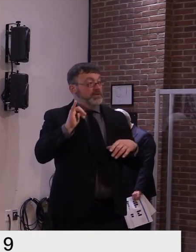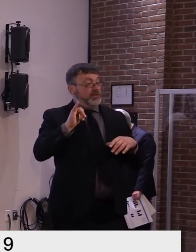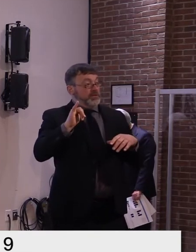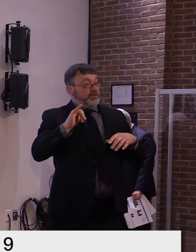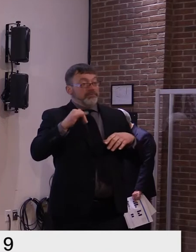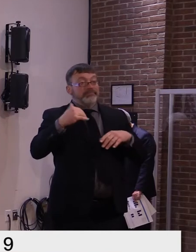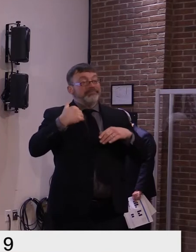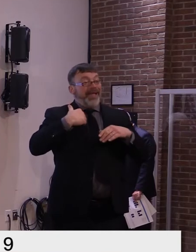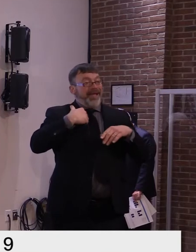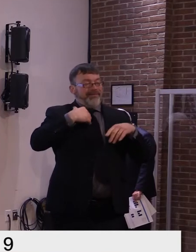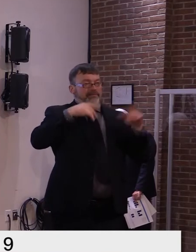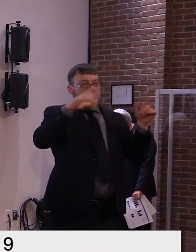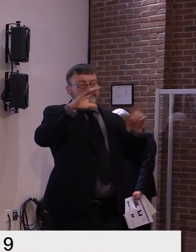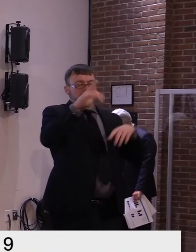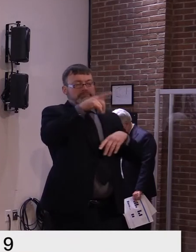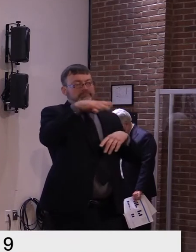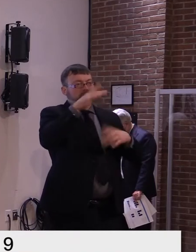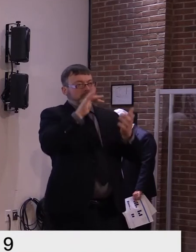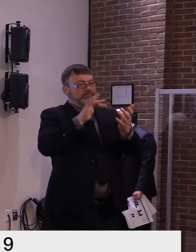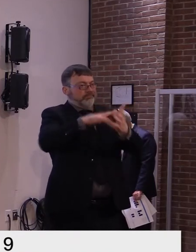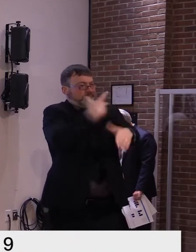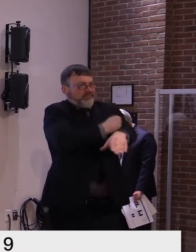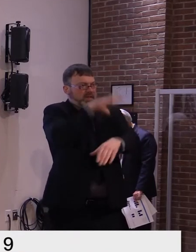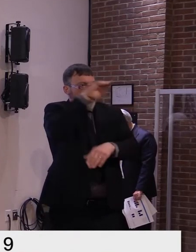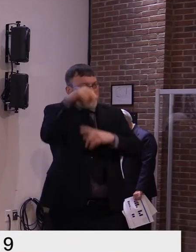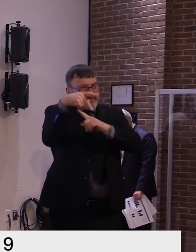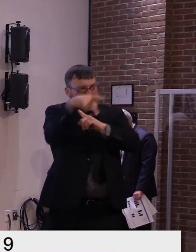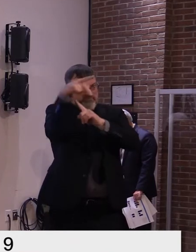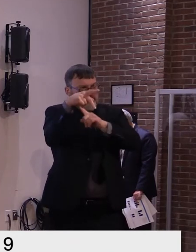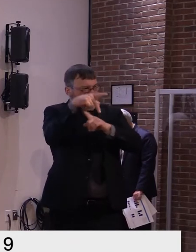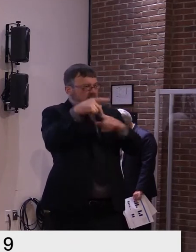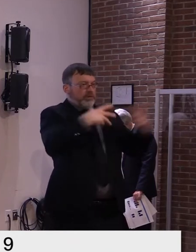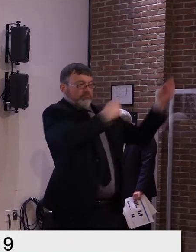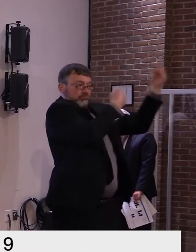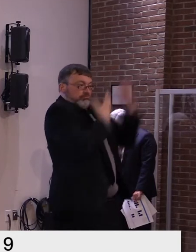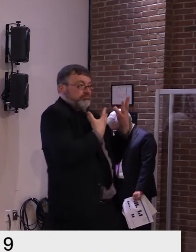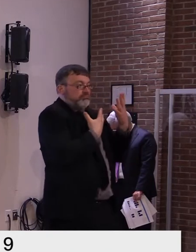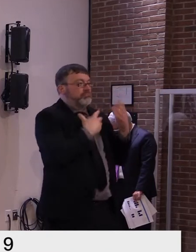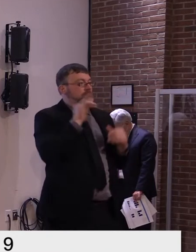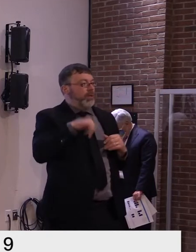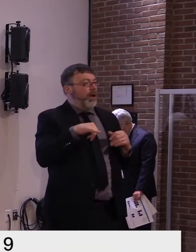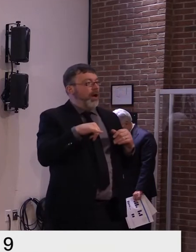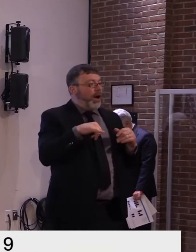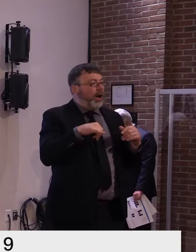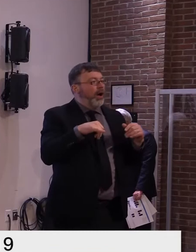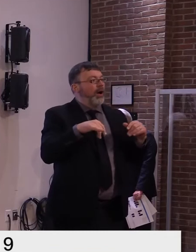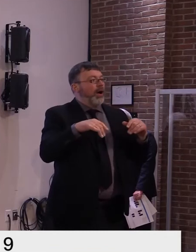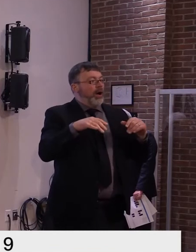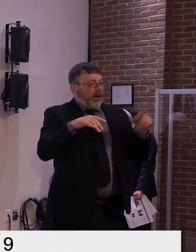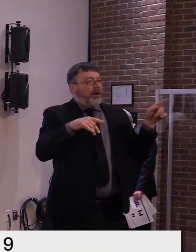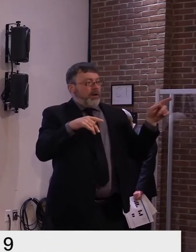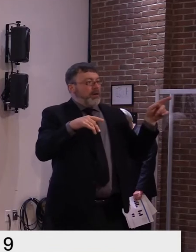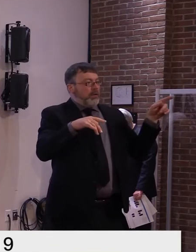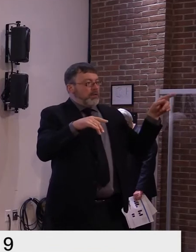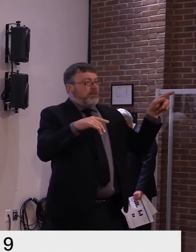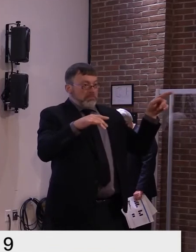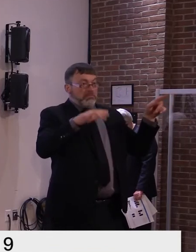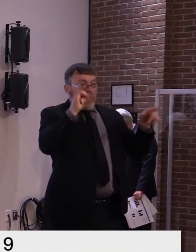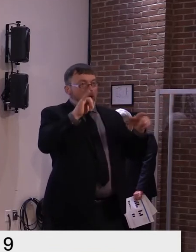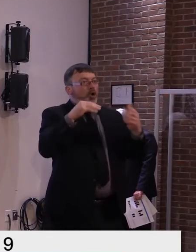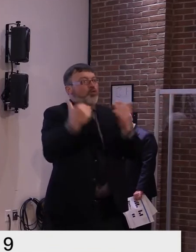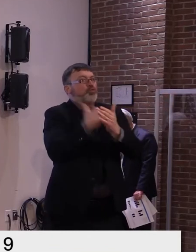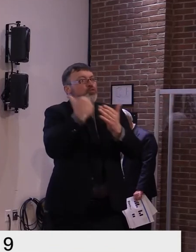variants of the virus do seem to be effectively dealt with by the vaccine. It's early news,